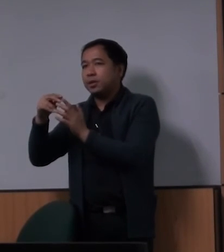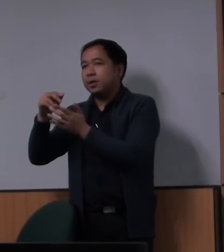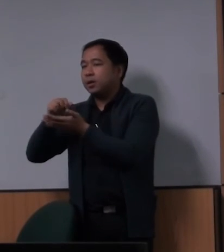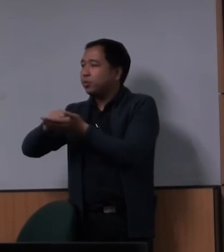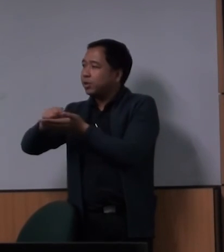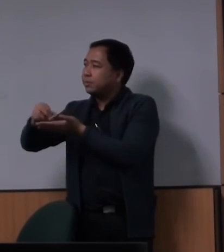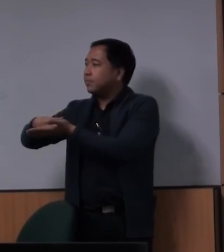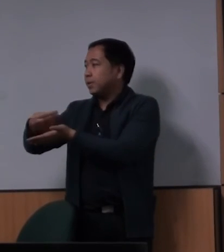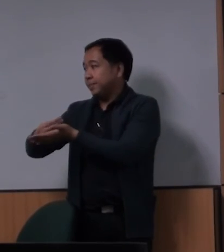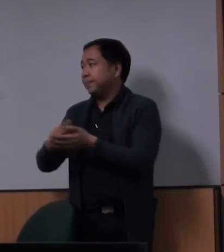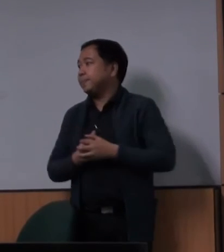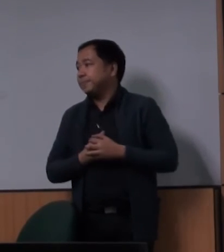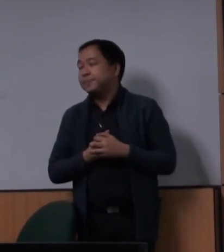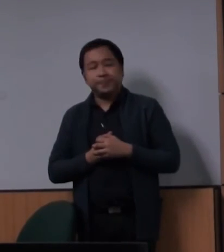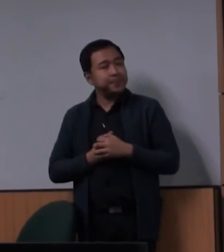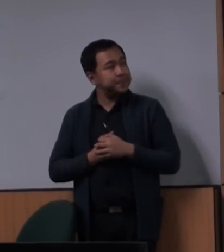manual.